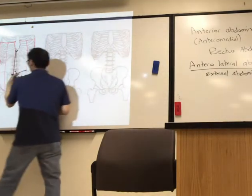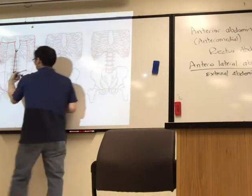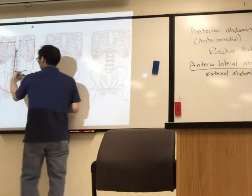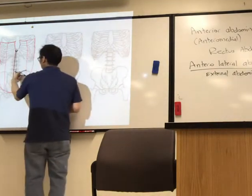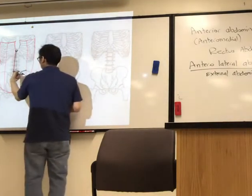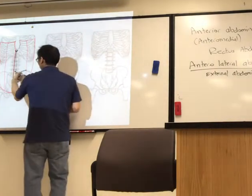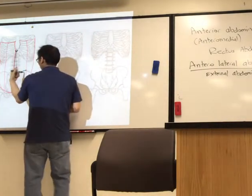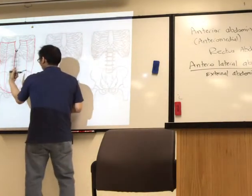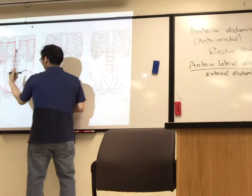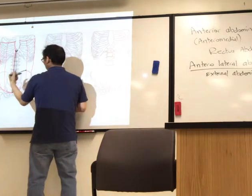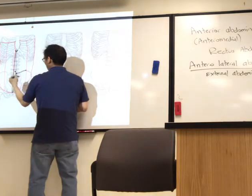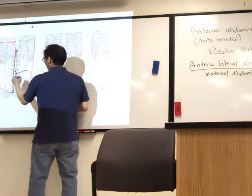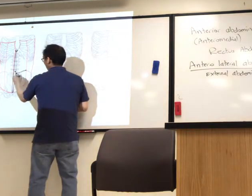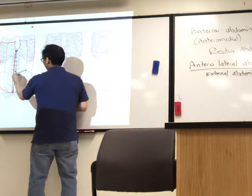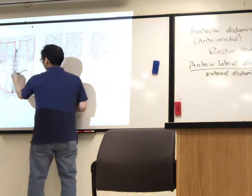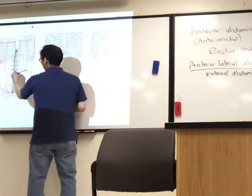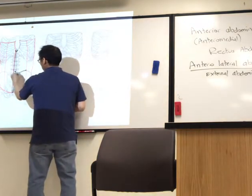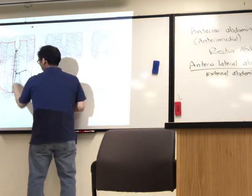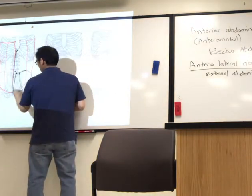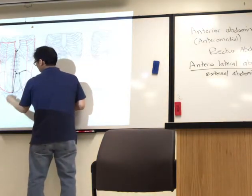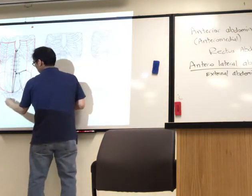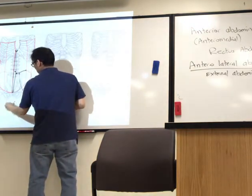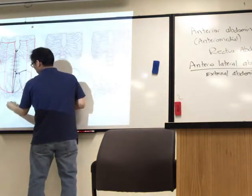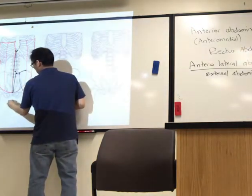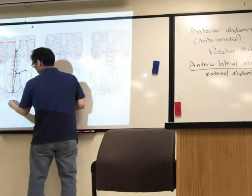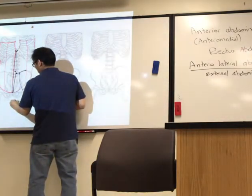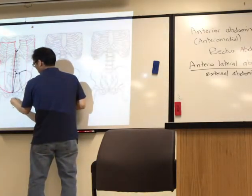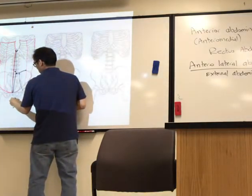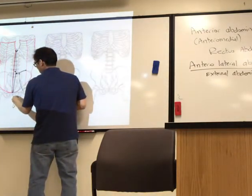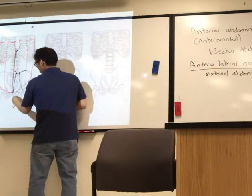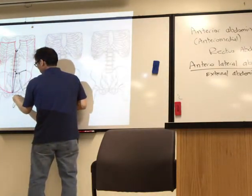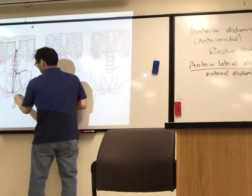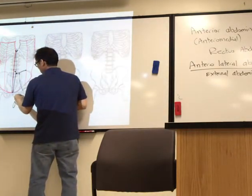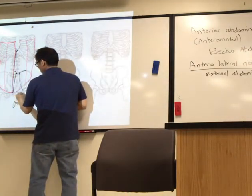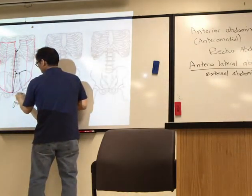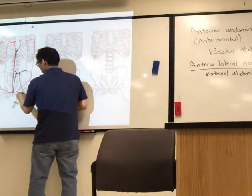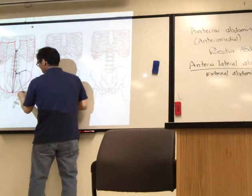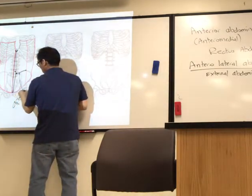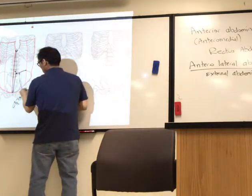What we call from there to there, aponeurosis,